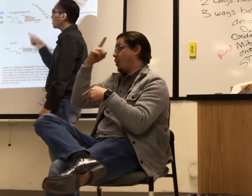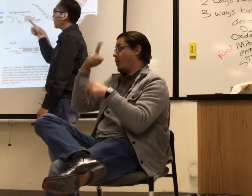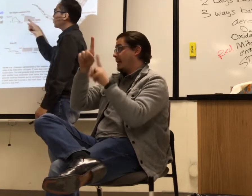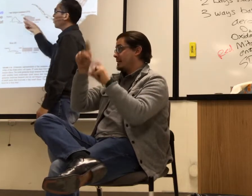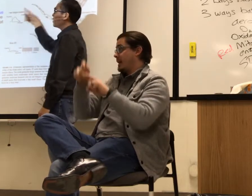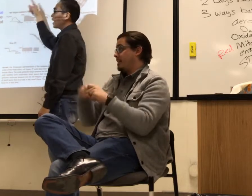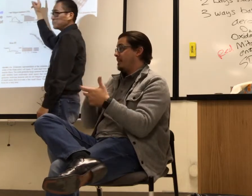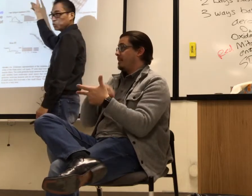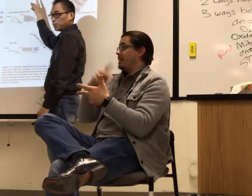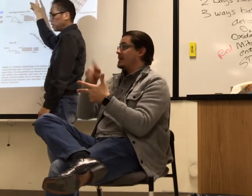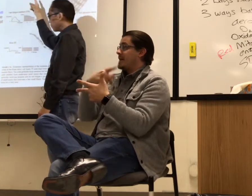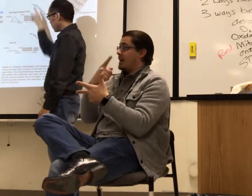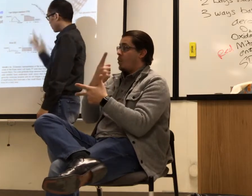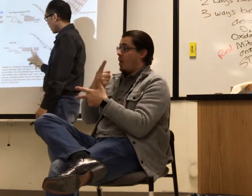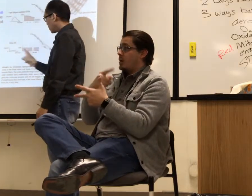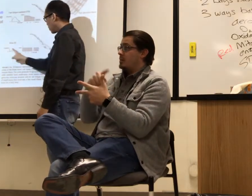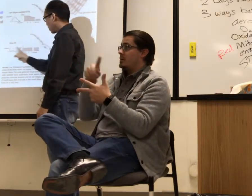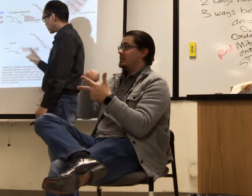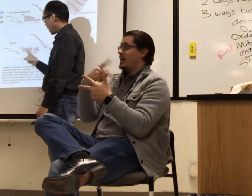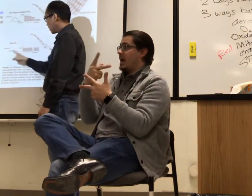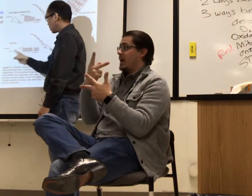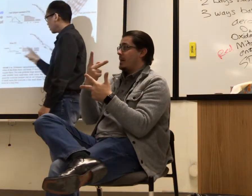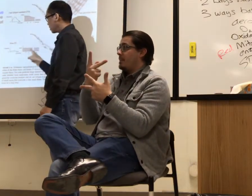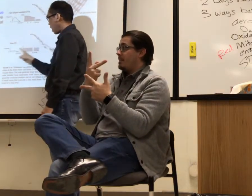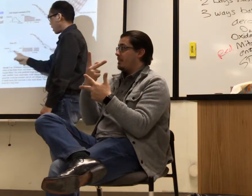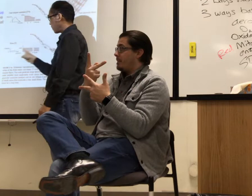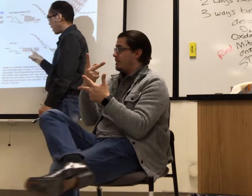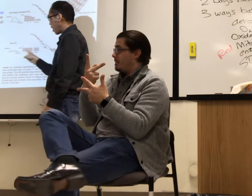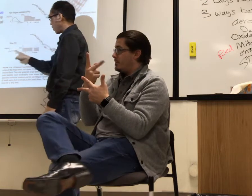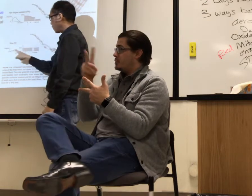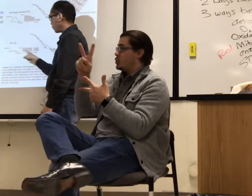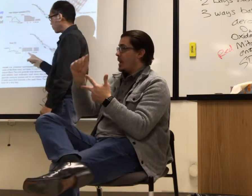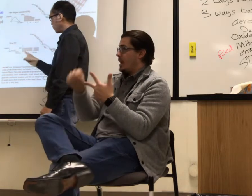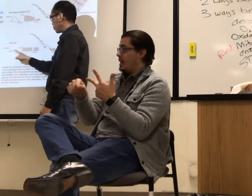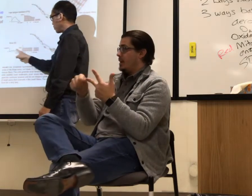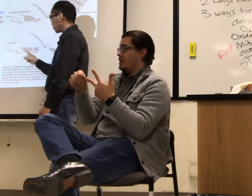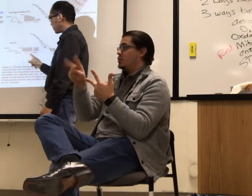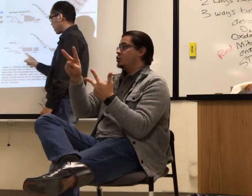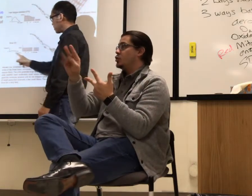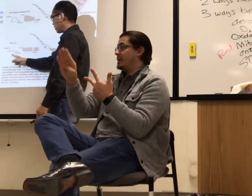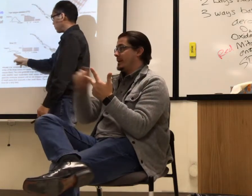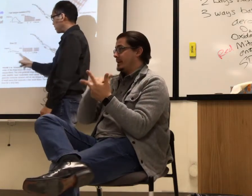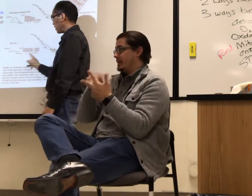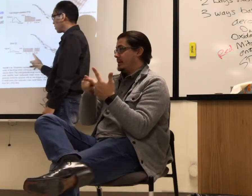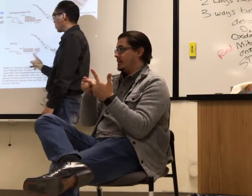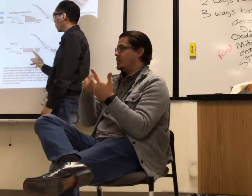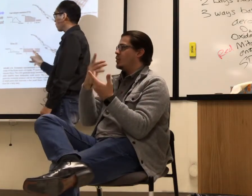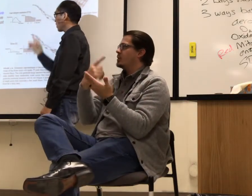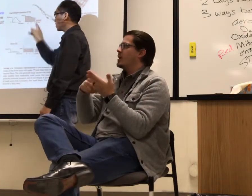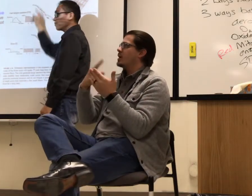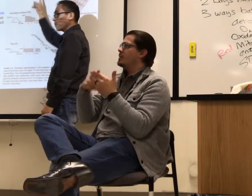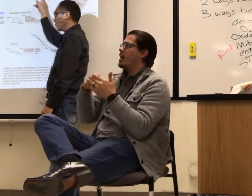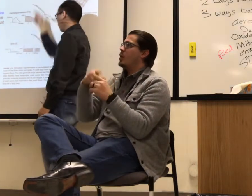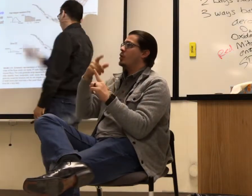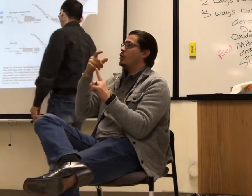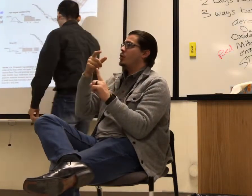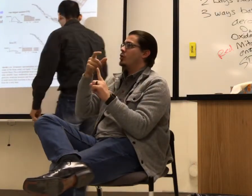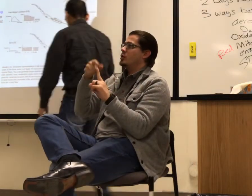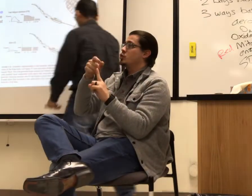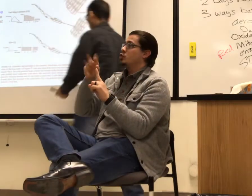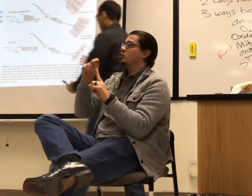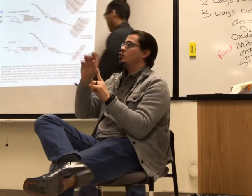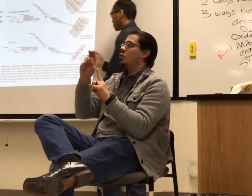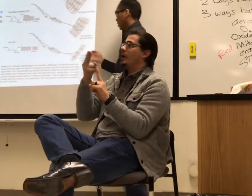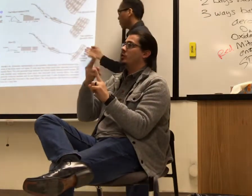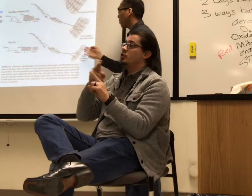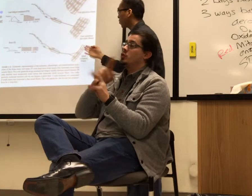Type 1, type 2A, type 2B. And so let's kind of talk about the twitch response and the fatigue curve for each of them. And